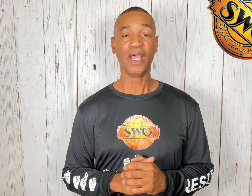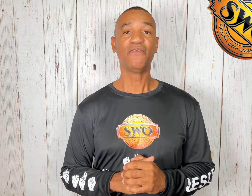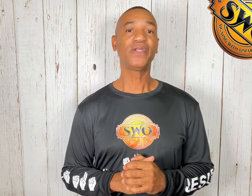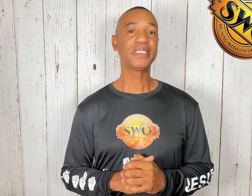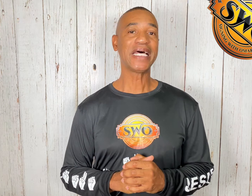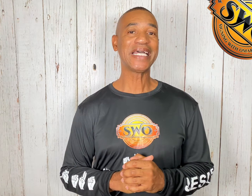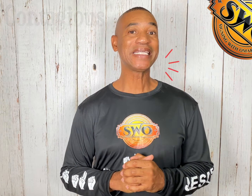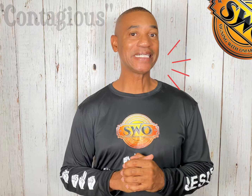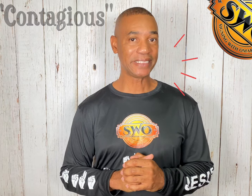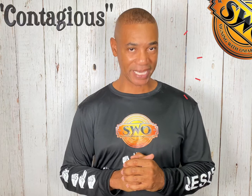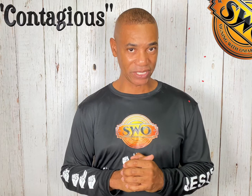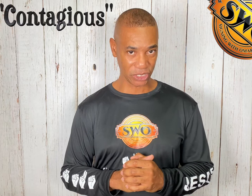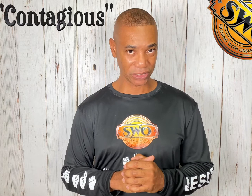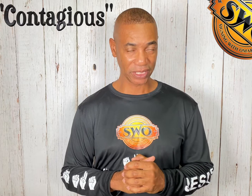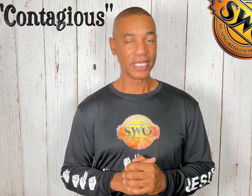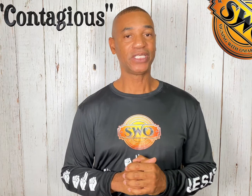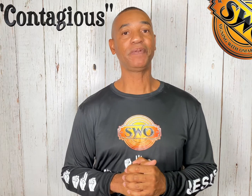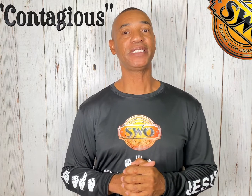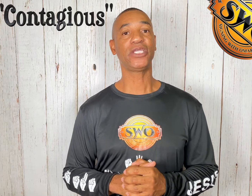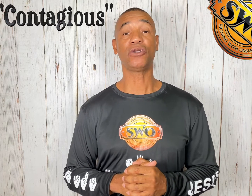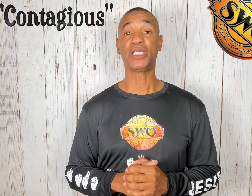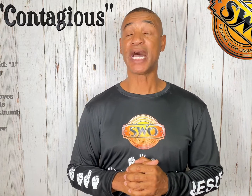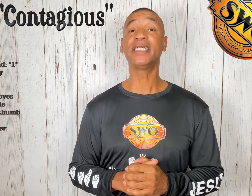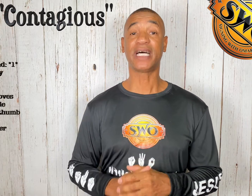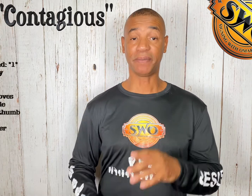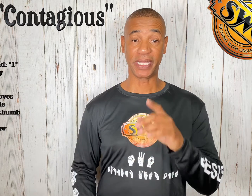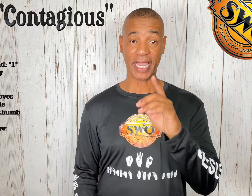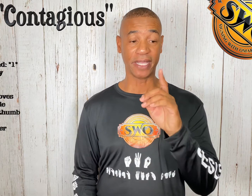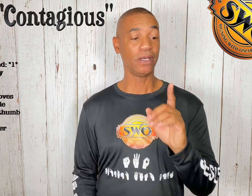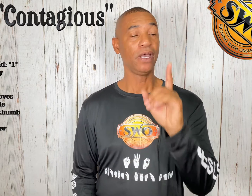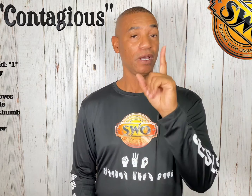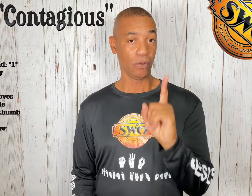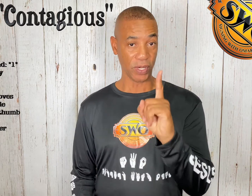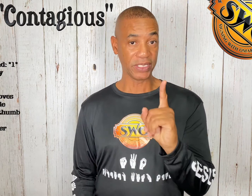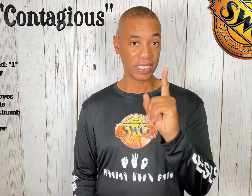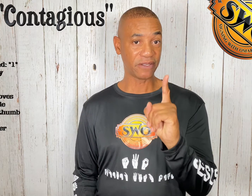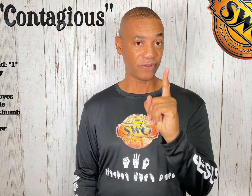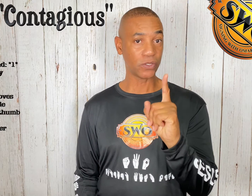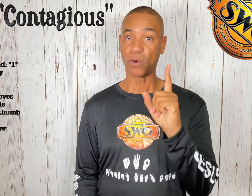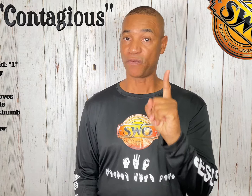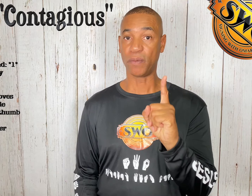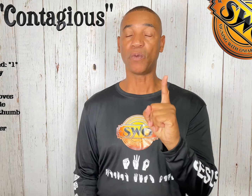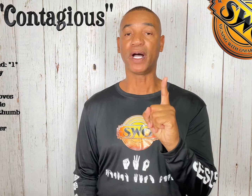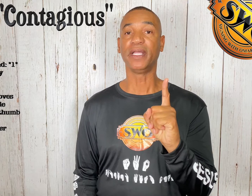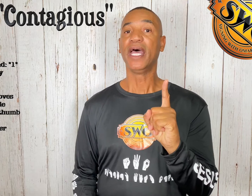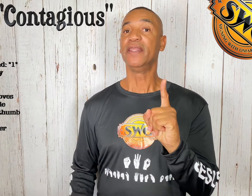For the sign contagious, simply take your non-dominant hand, raise the index fingers or form a 1. Then